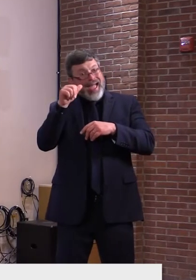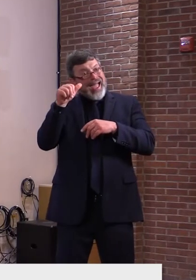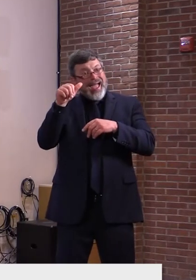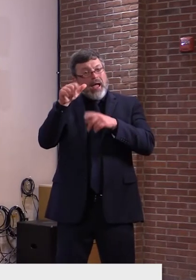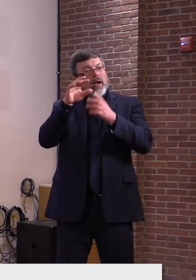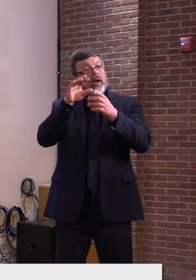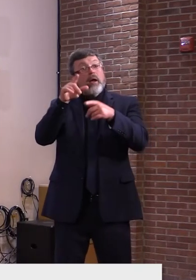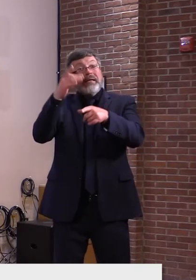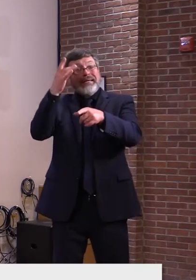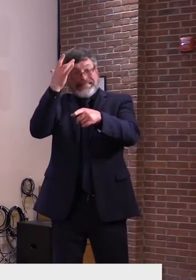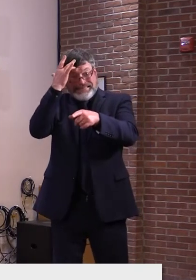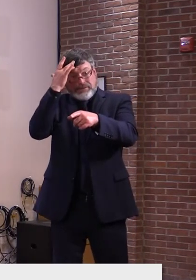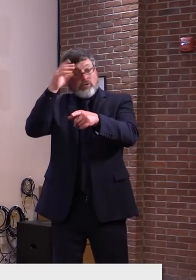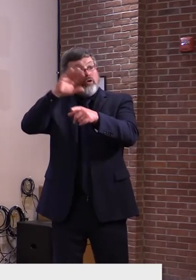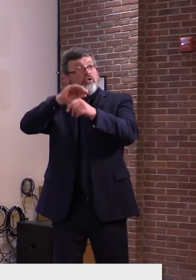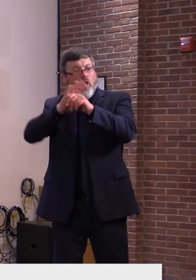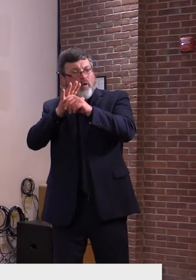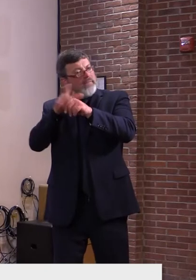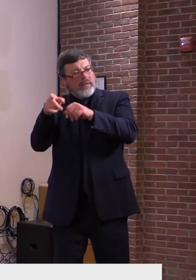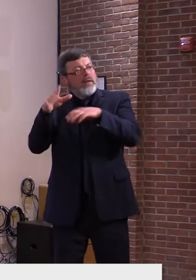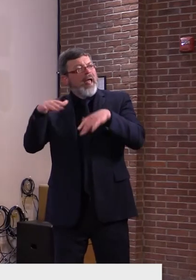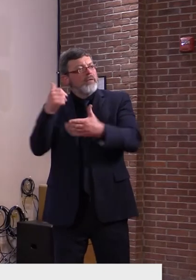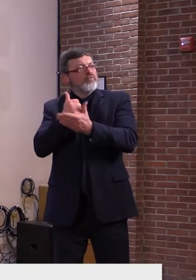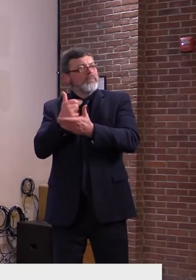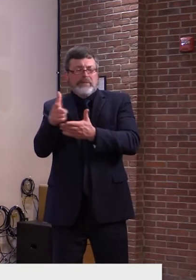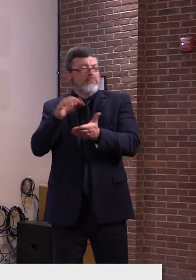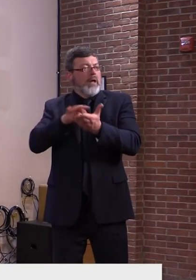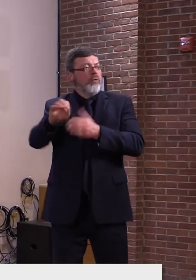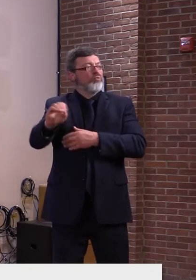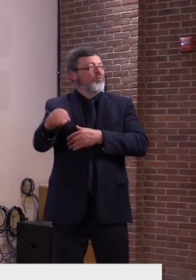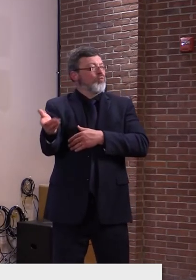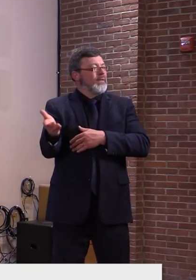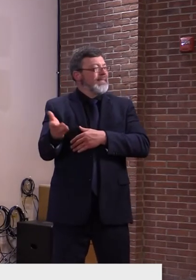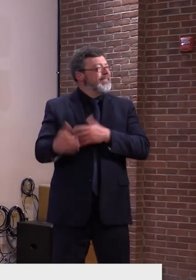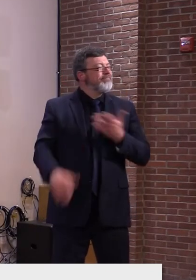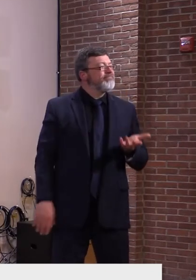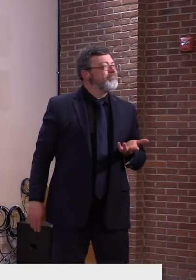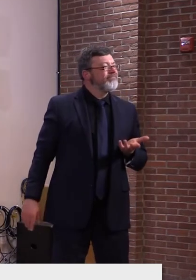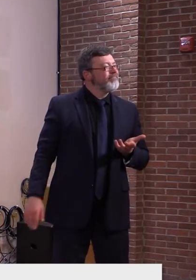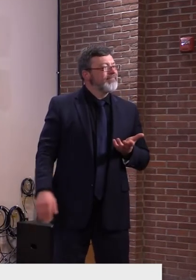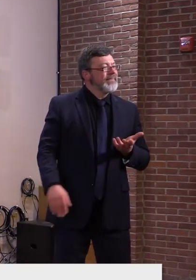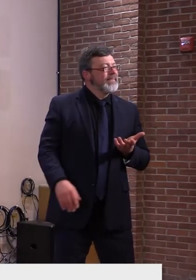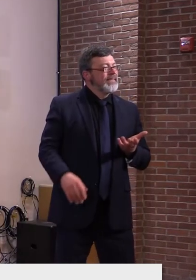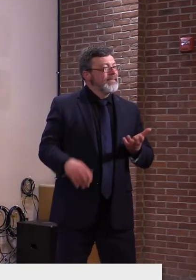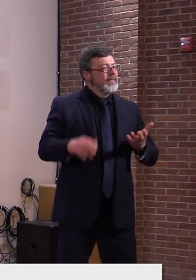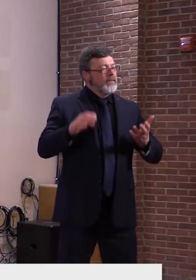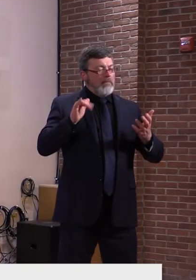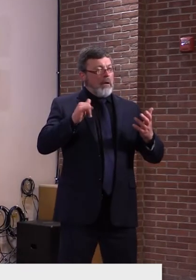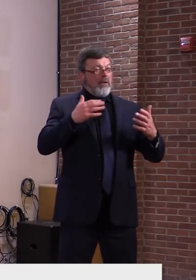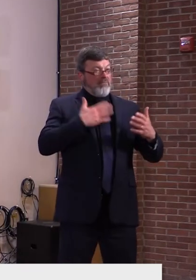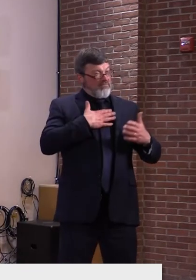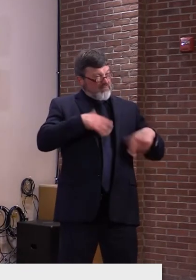different, and we are just treating it the same as we always have. So, and